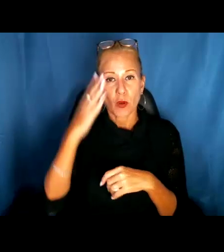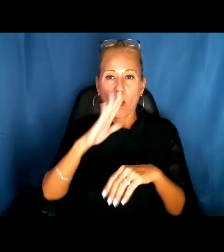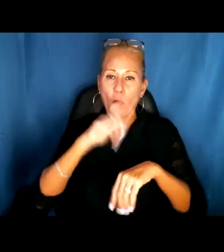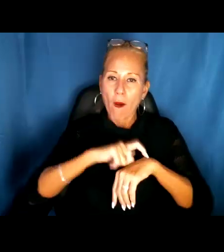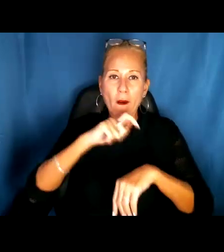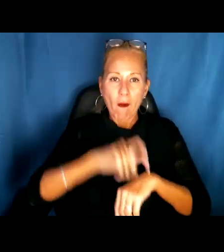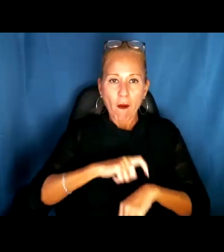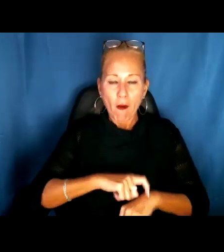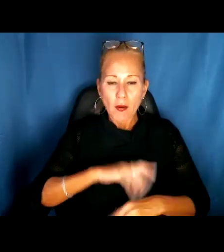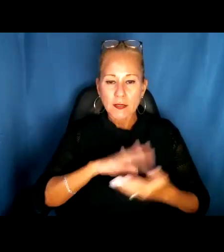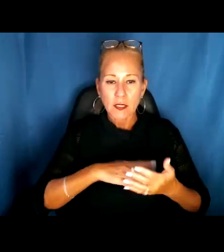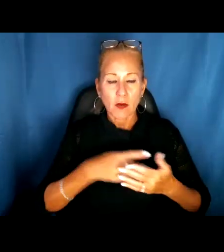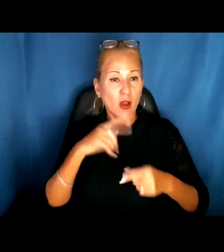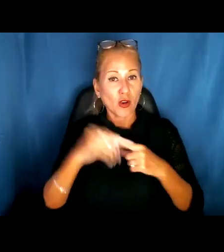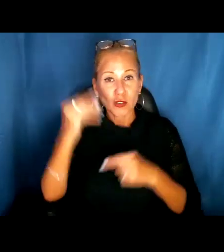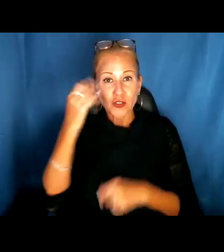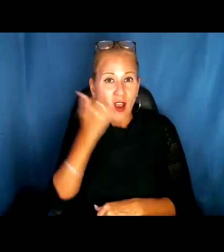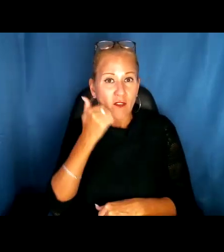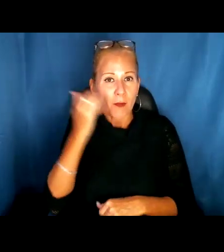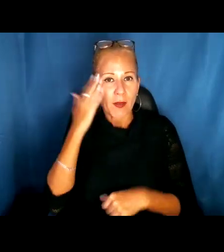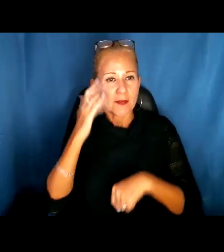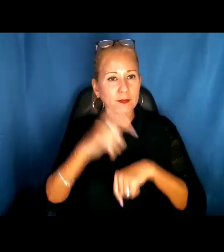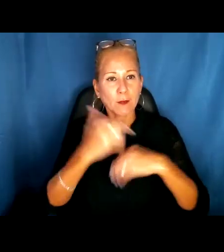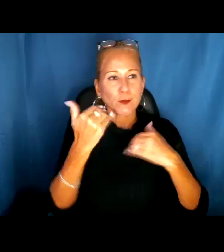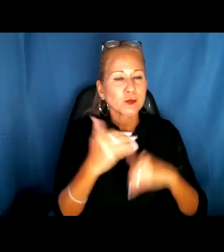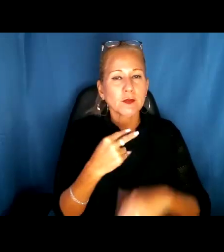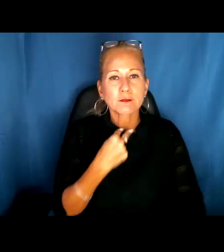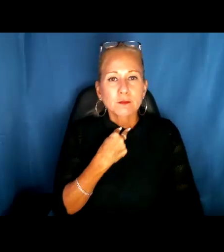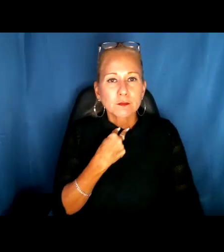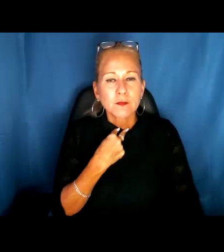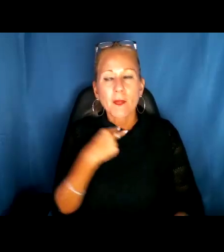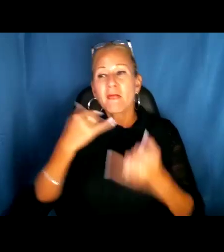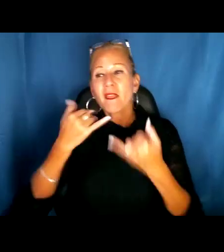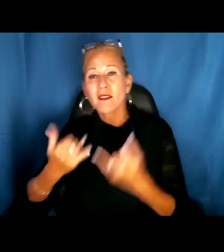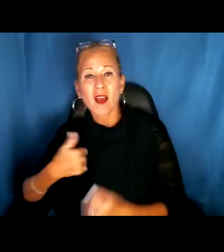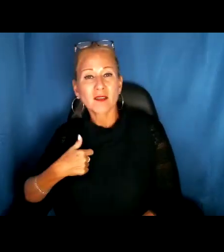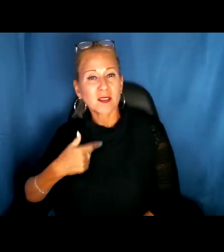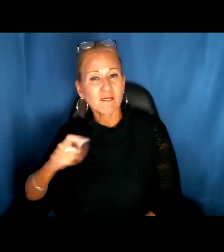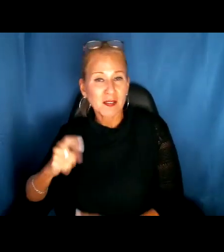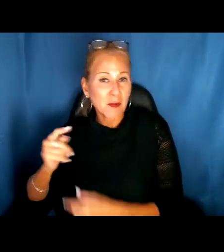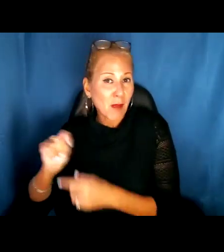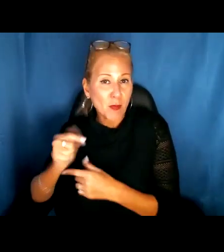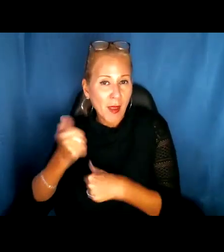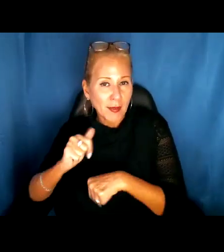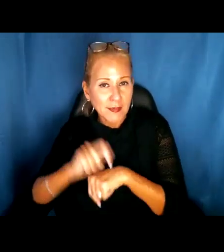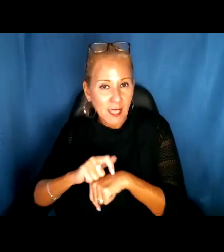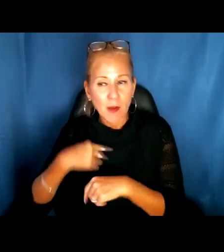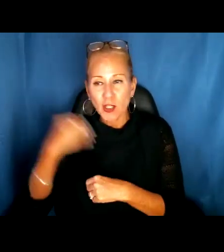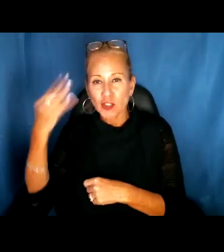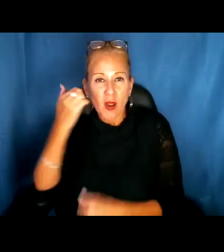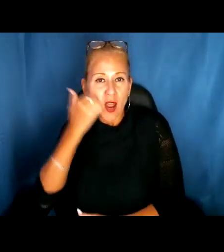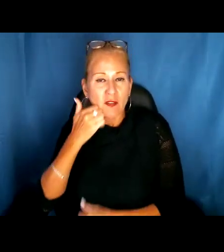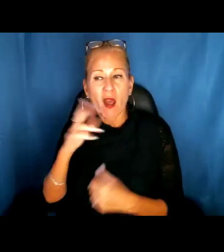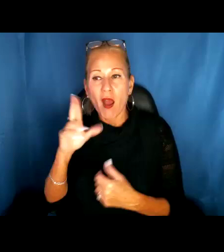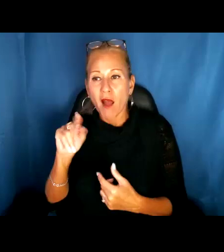schedule, and I wasn't even able to shower every day because of time constraints. Now I use the bathroom when I need to, and I shower every day unless I